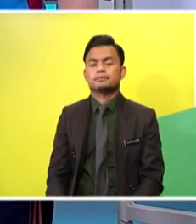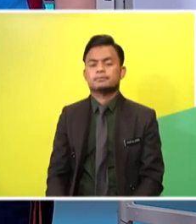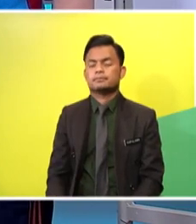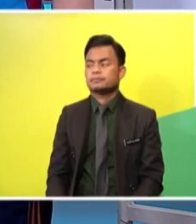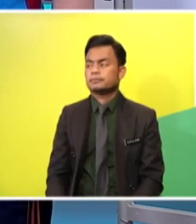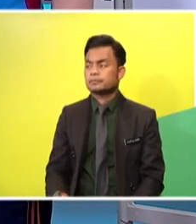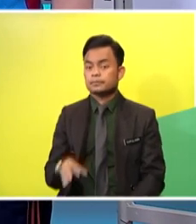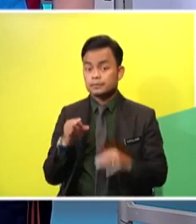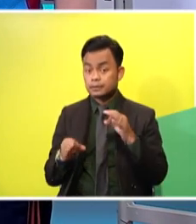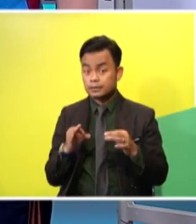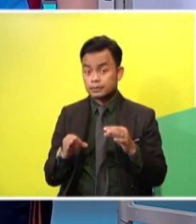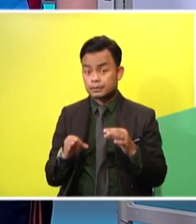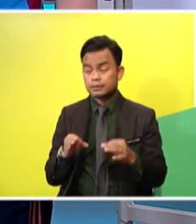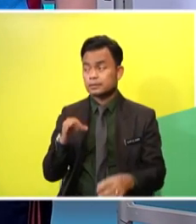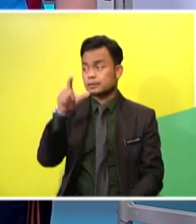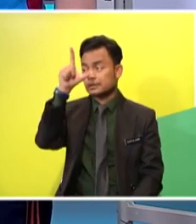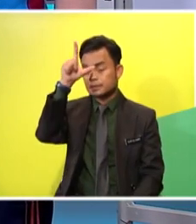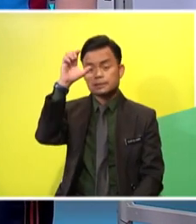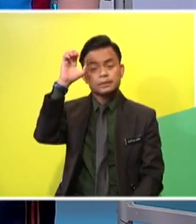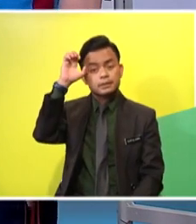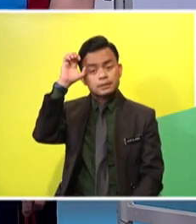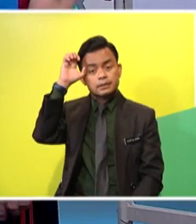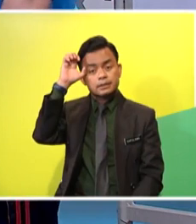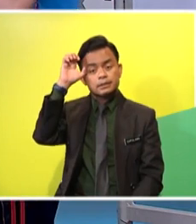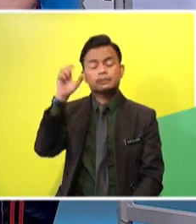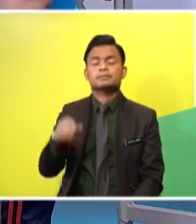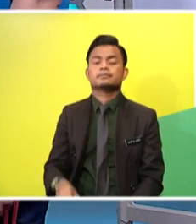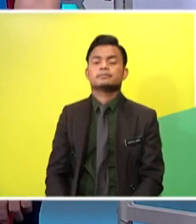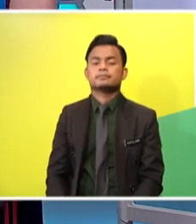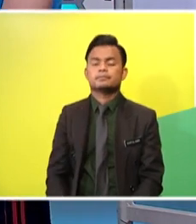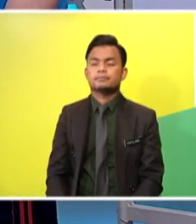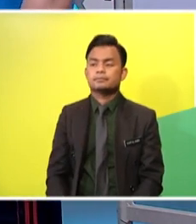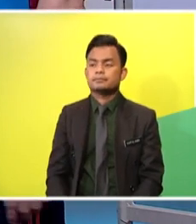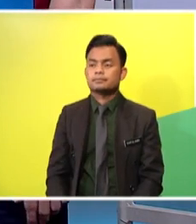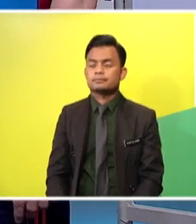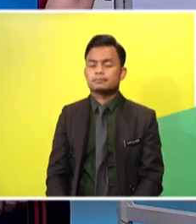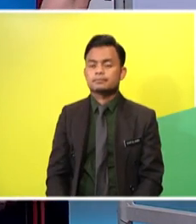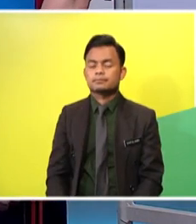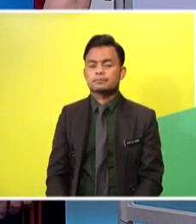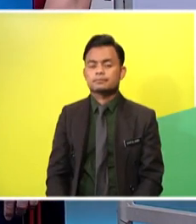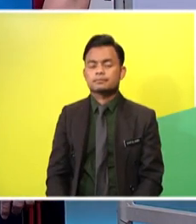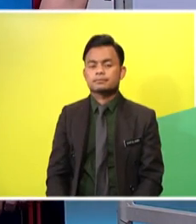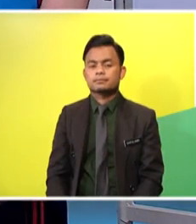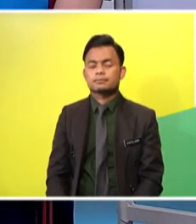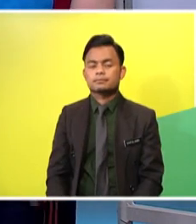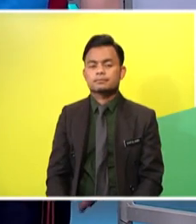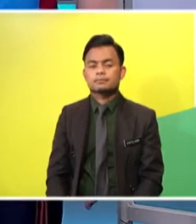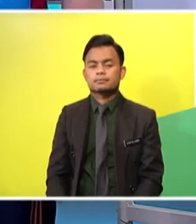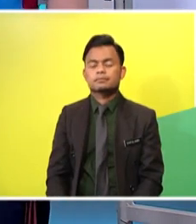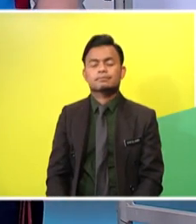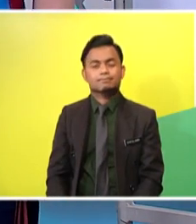boy, we use he. All right? And then the next one.